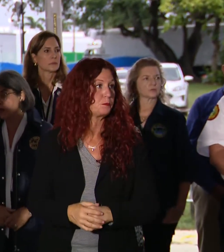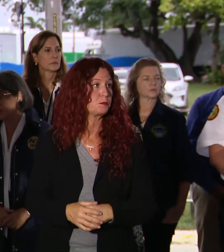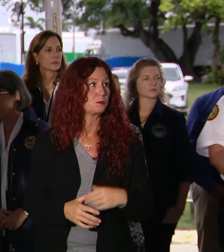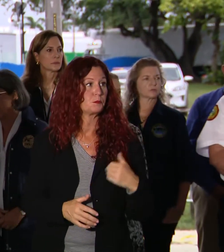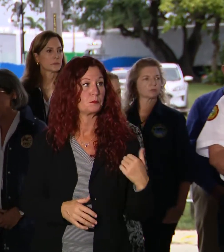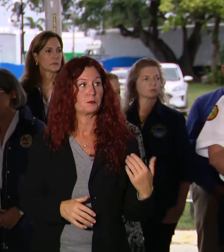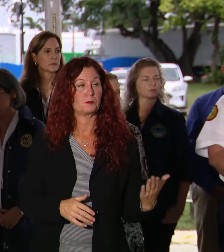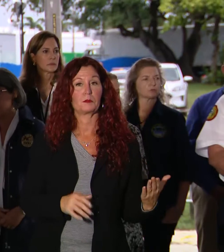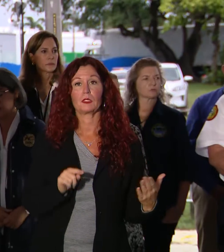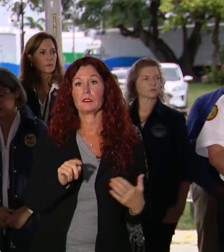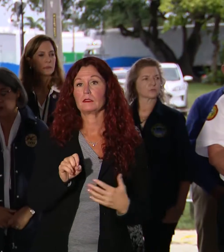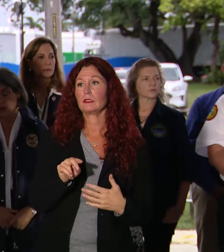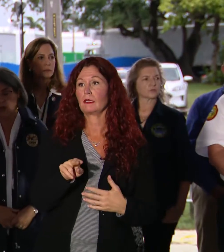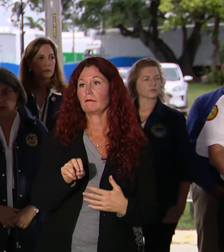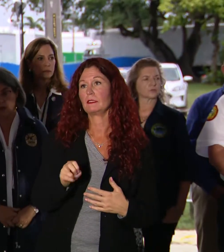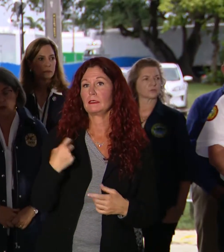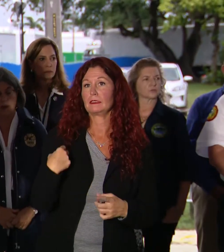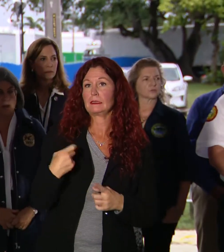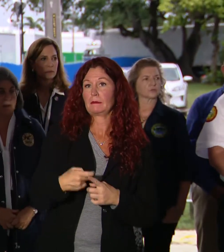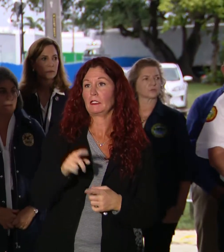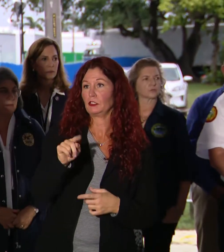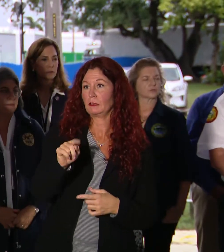Francisco Villalobos from Televisa Network,